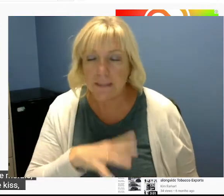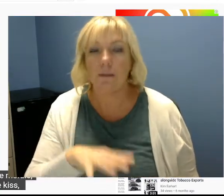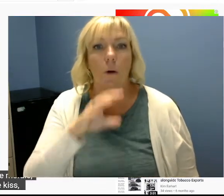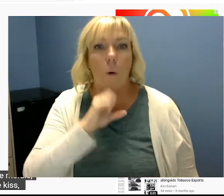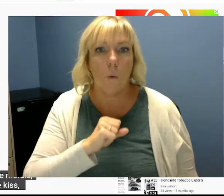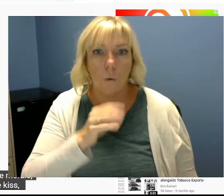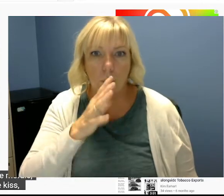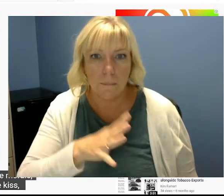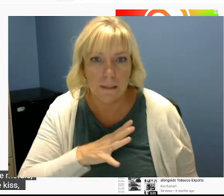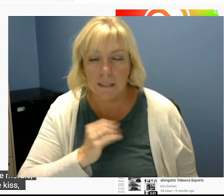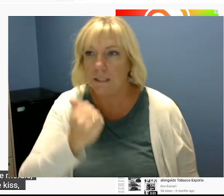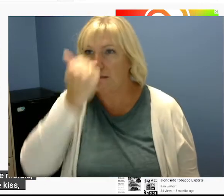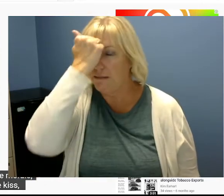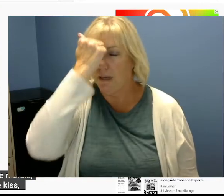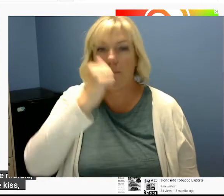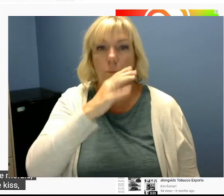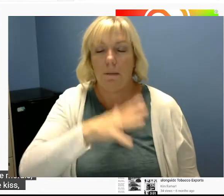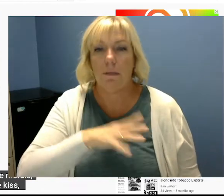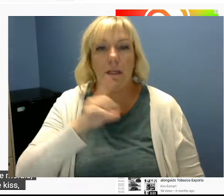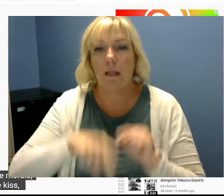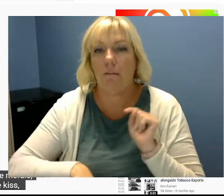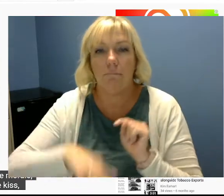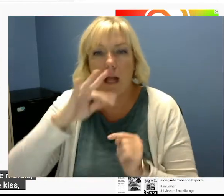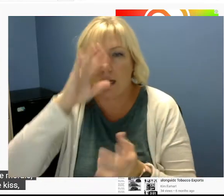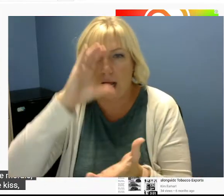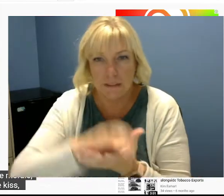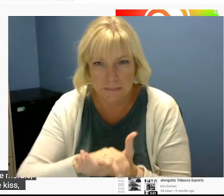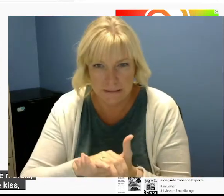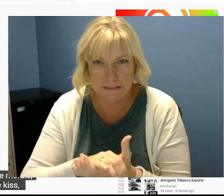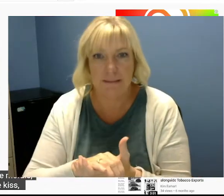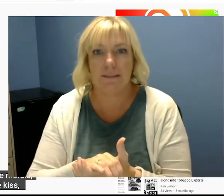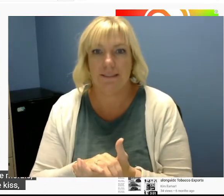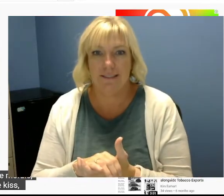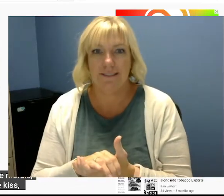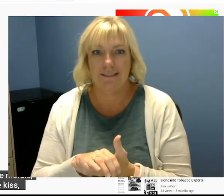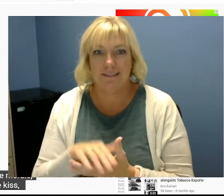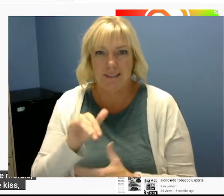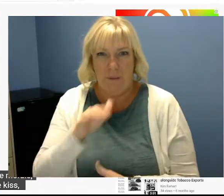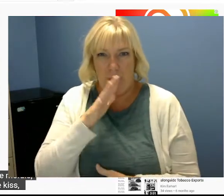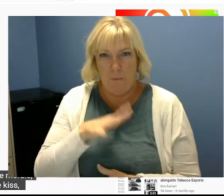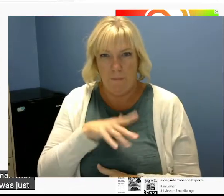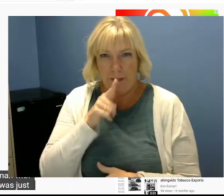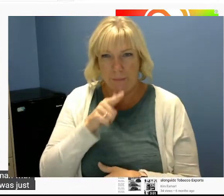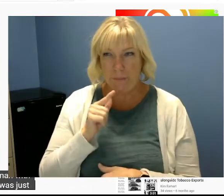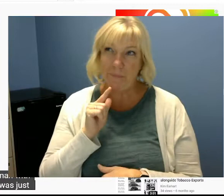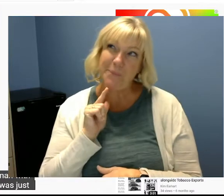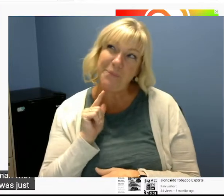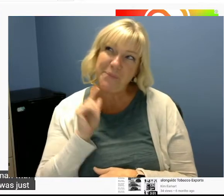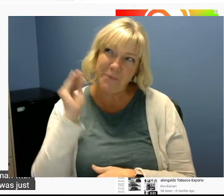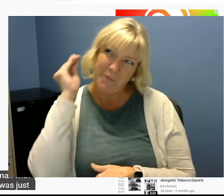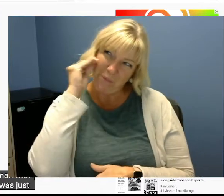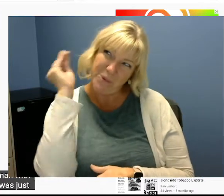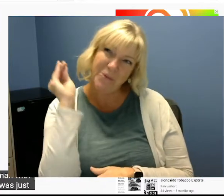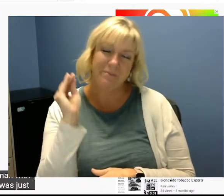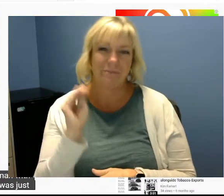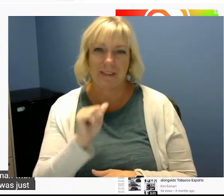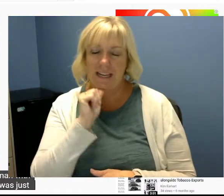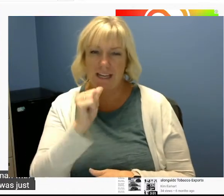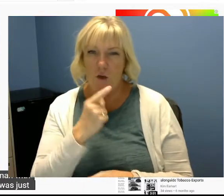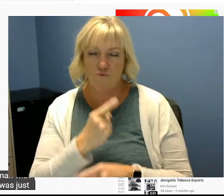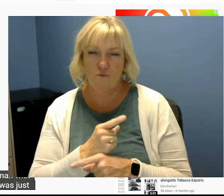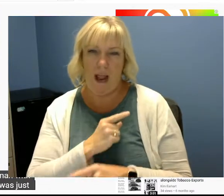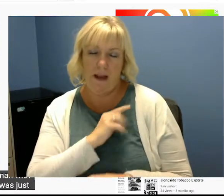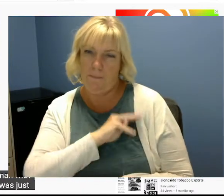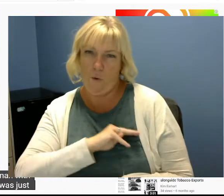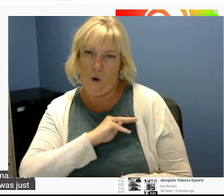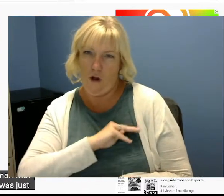too dumb to get a husband. Questionable morals, right? The woman leaning in for the kiss, too ugly,